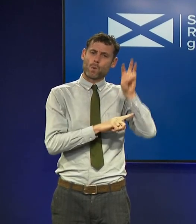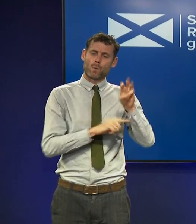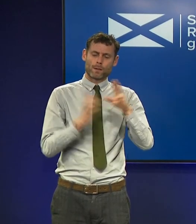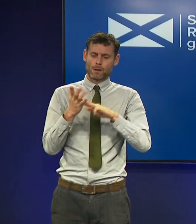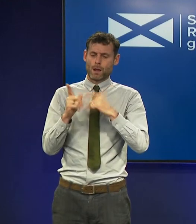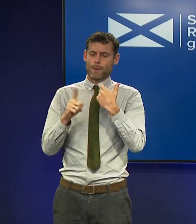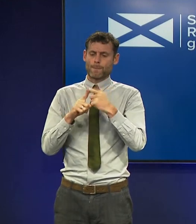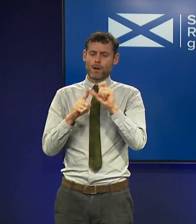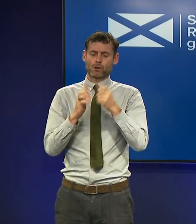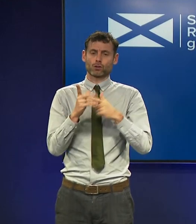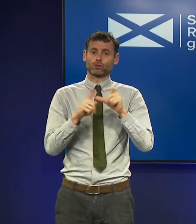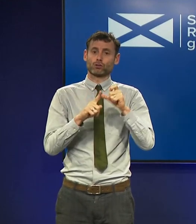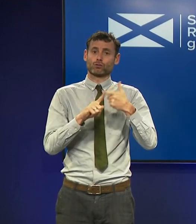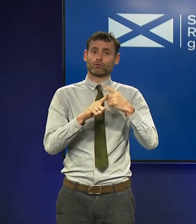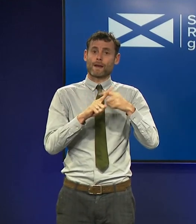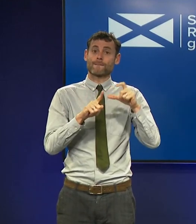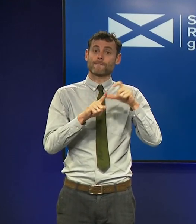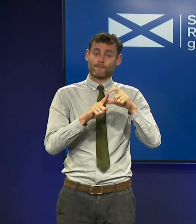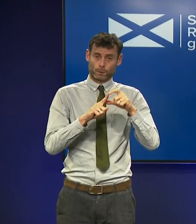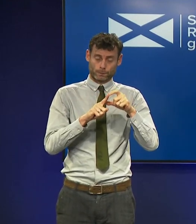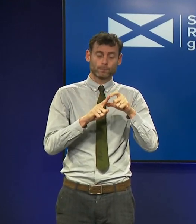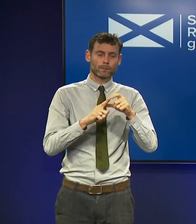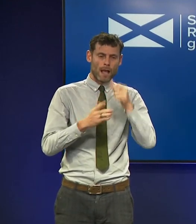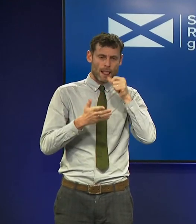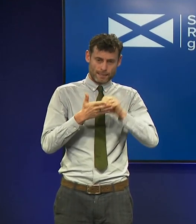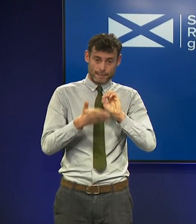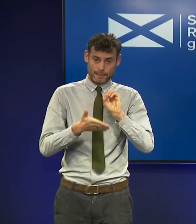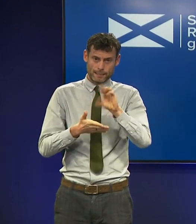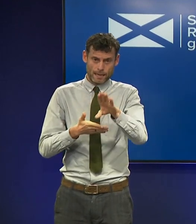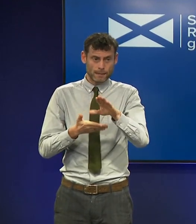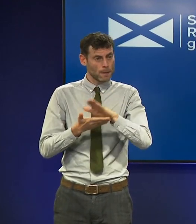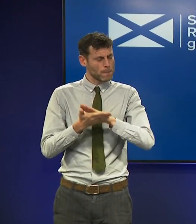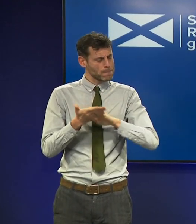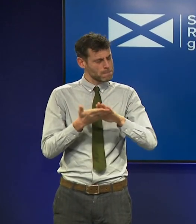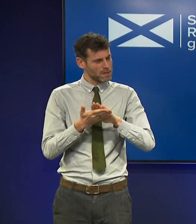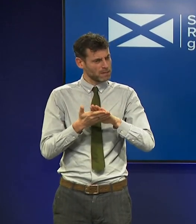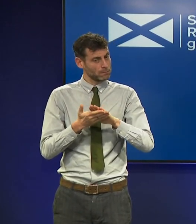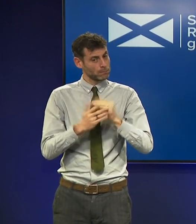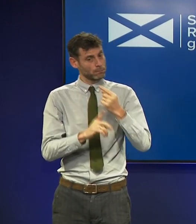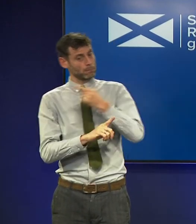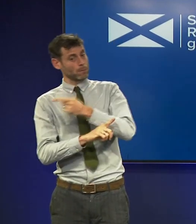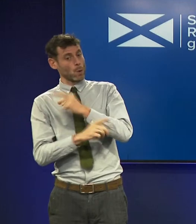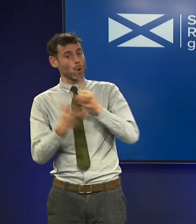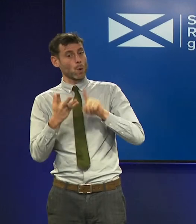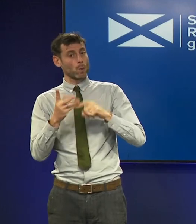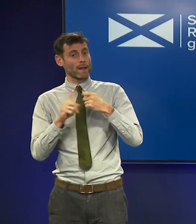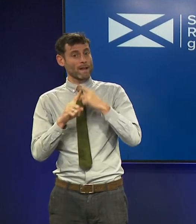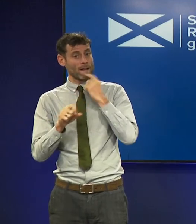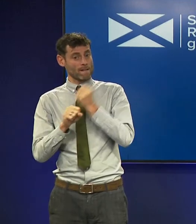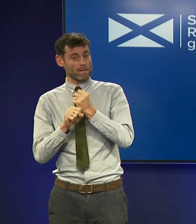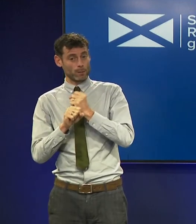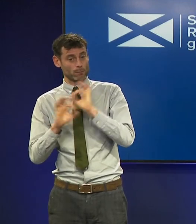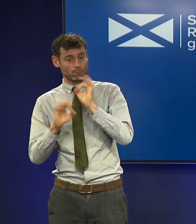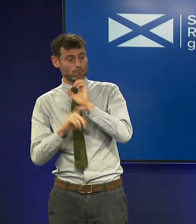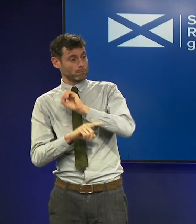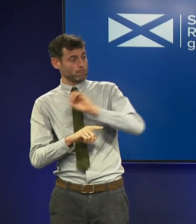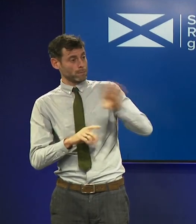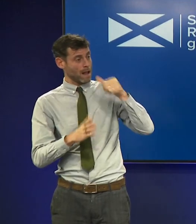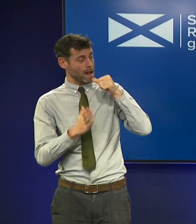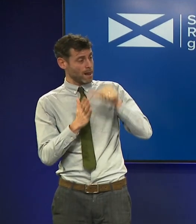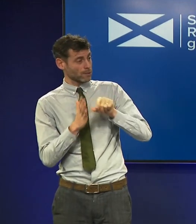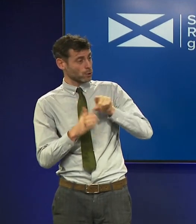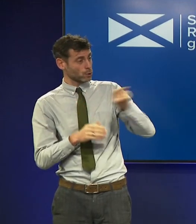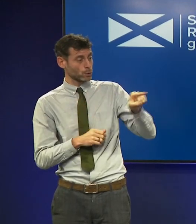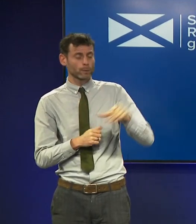variant. Sorry, Gina, your line was breaking up there, so I think I got your questions, but if I'm answering questions that you didn't ask, then